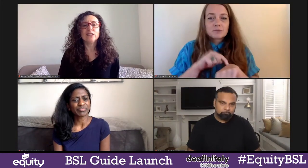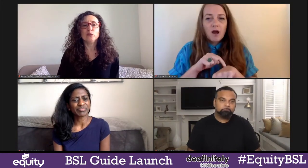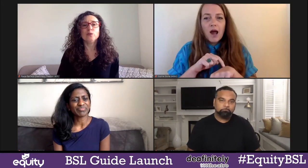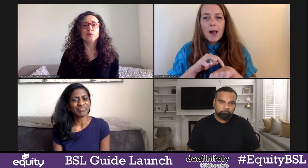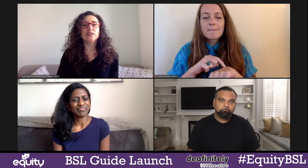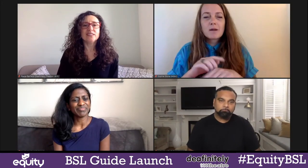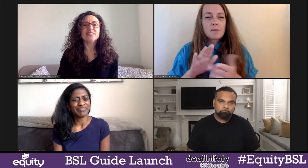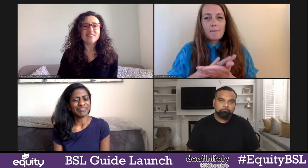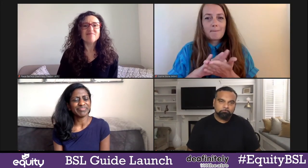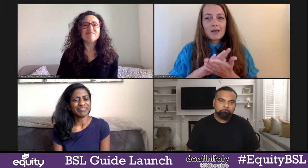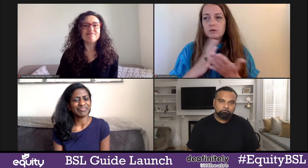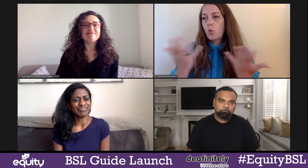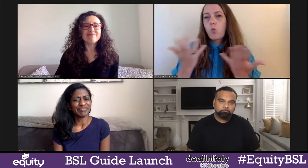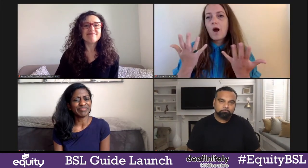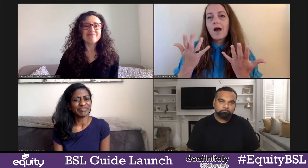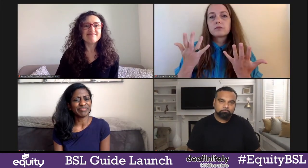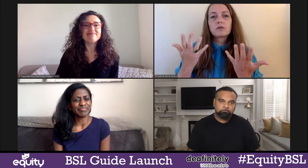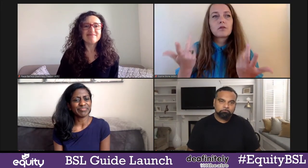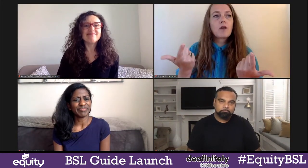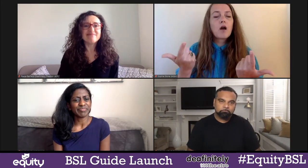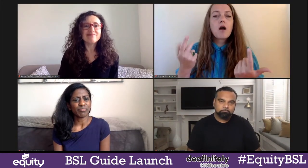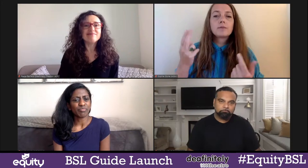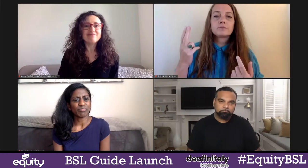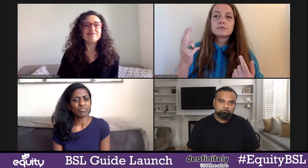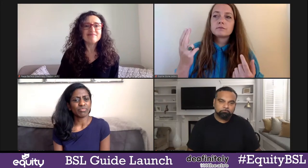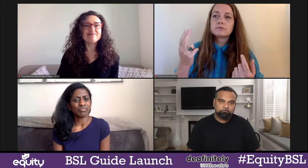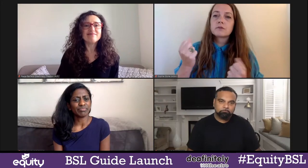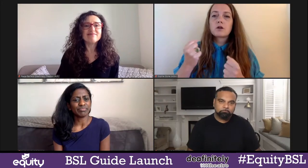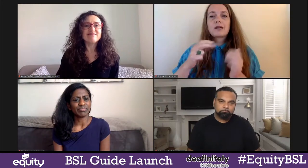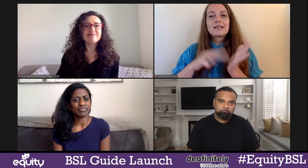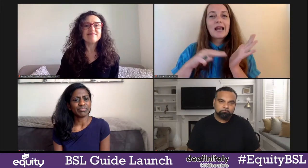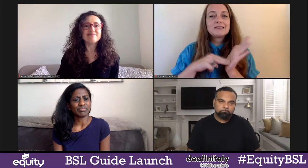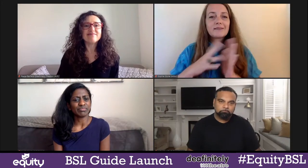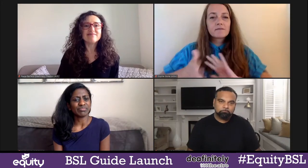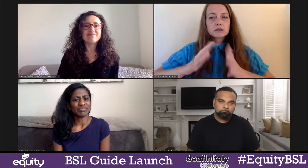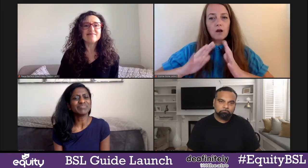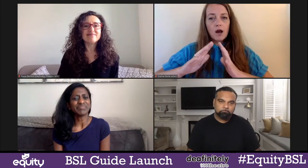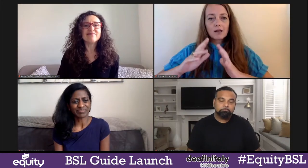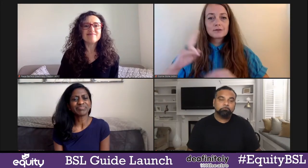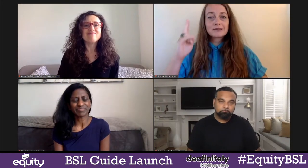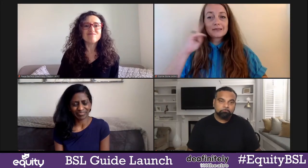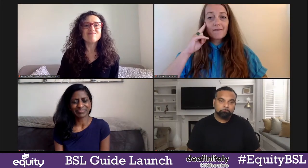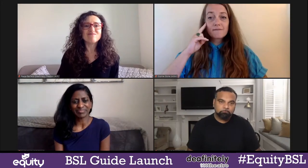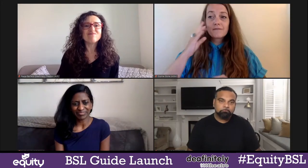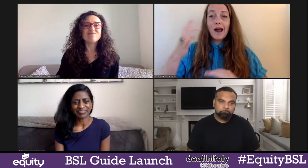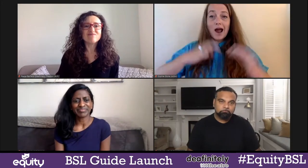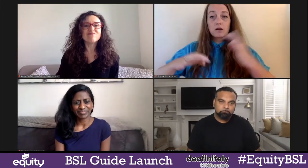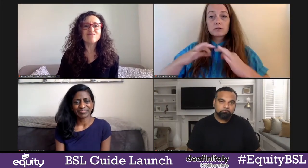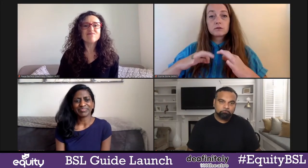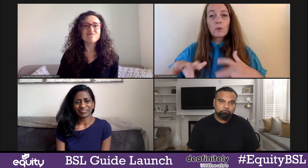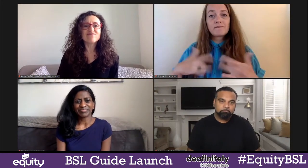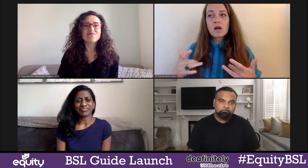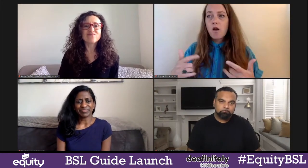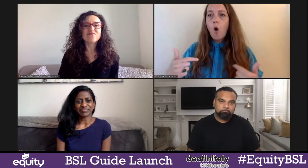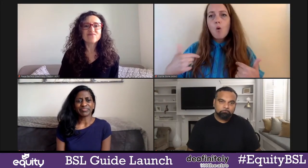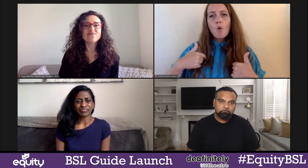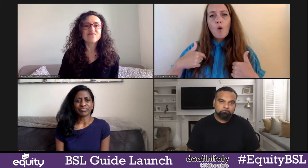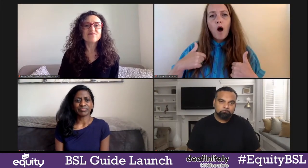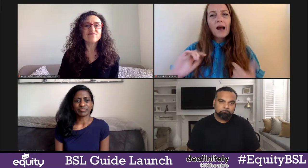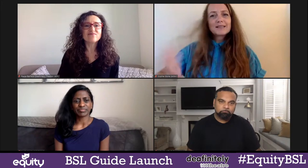serving the story should serve the hearing and the deaf participants at the same time. But for a native signer, a deaf actor